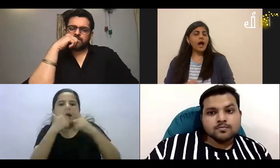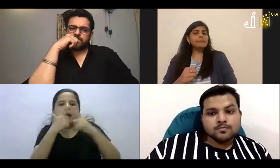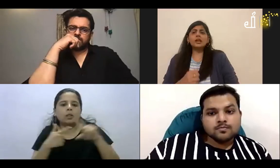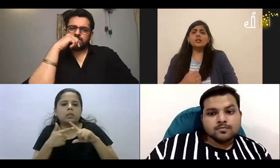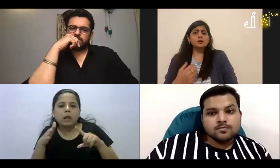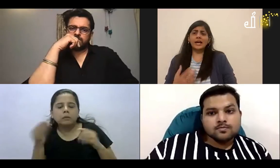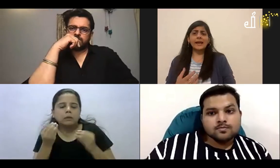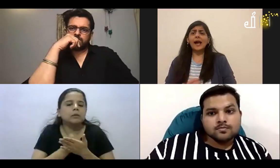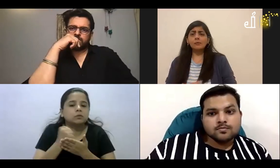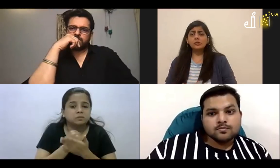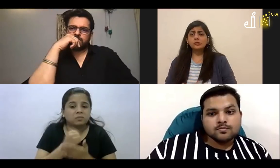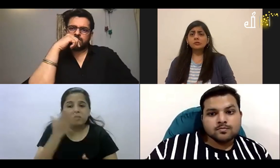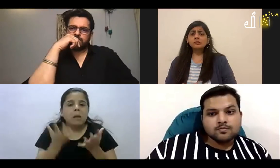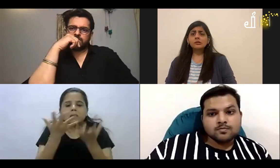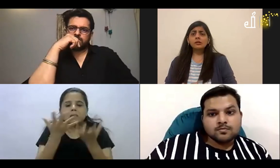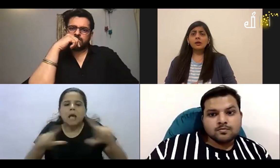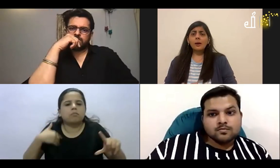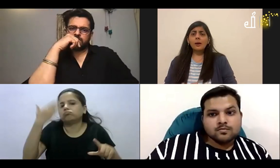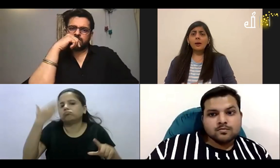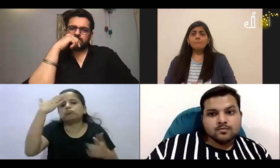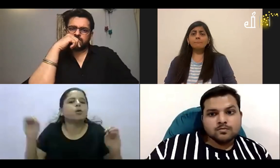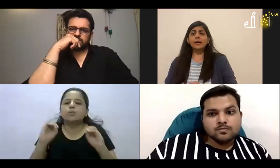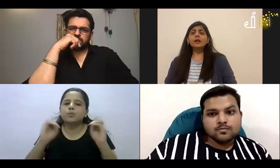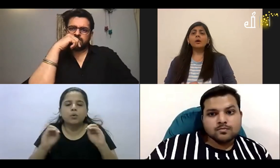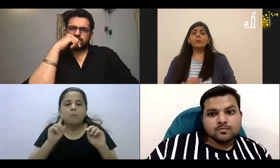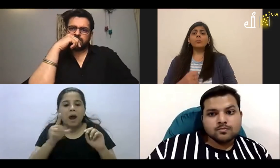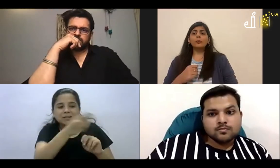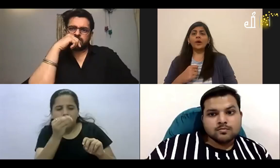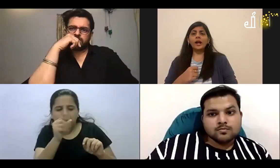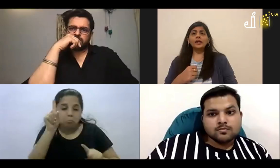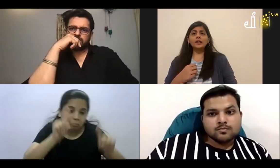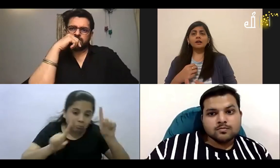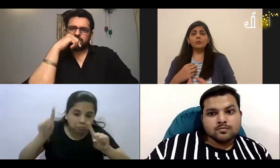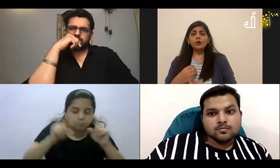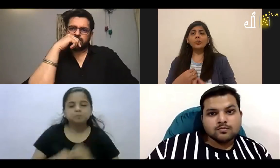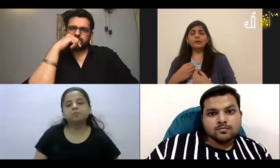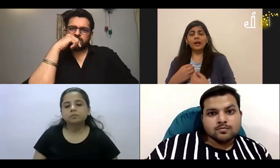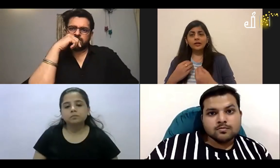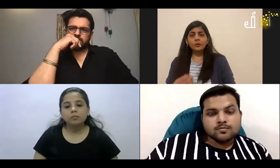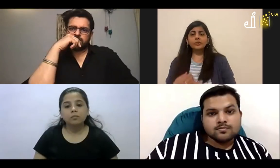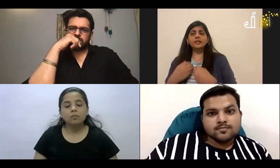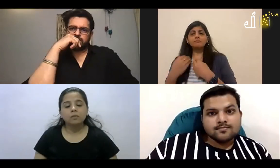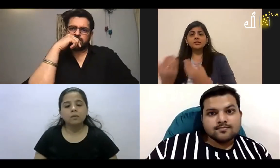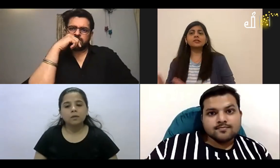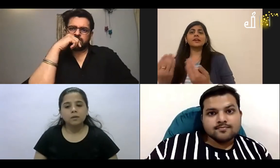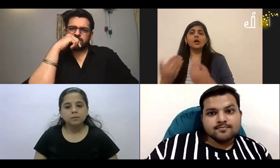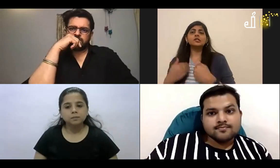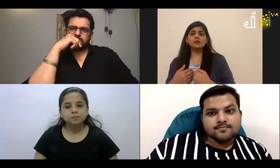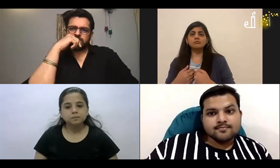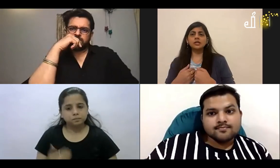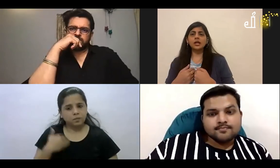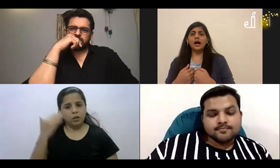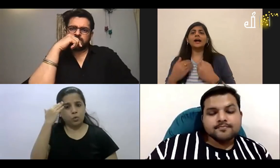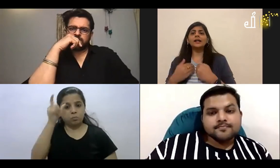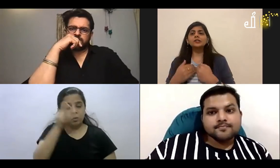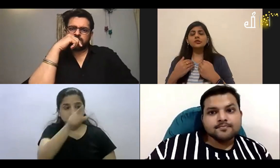I may not know sign language, but when I know that a person cannot hear